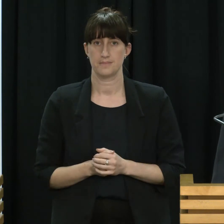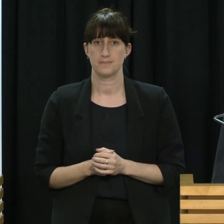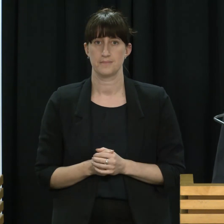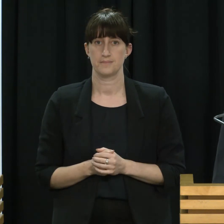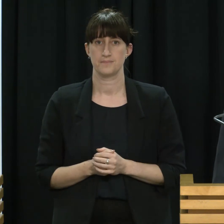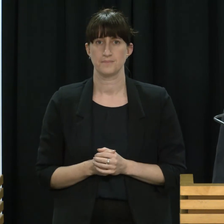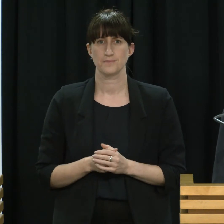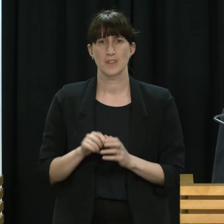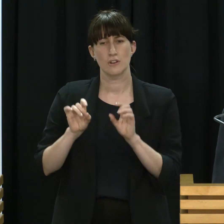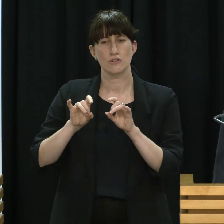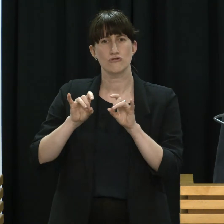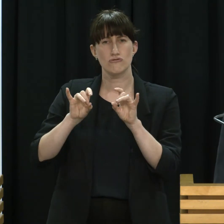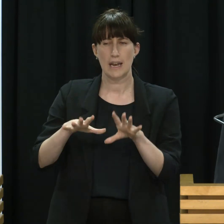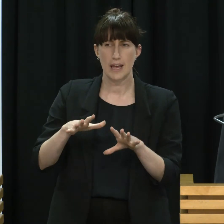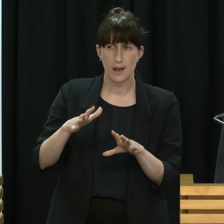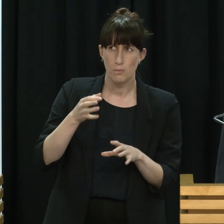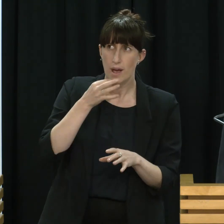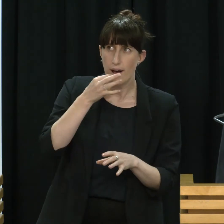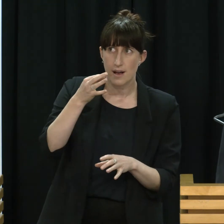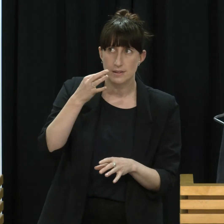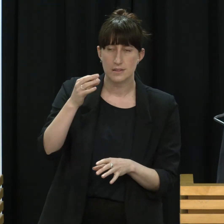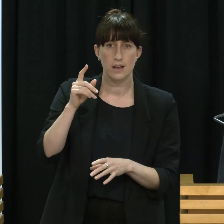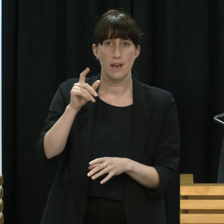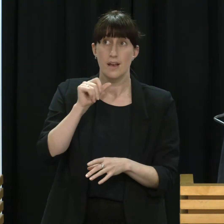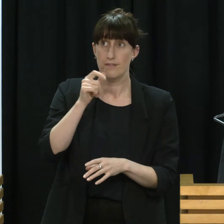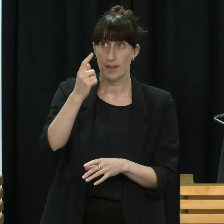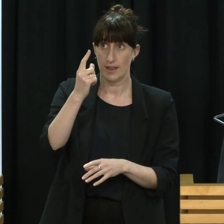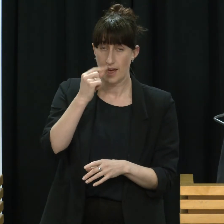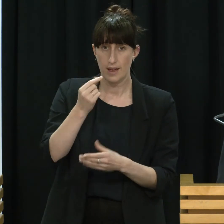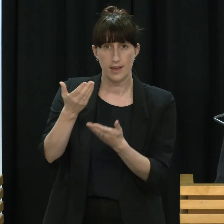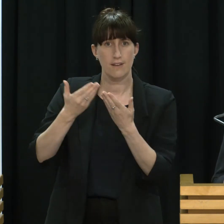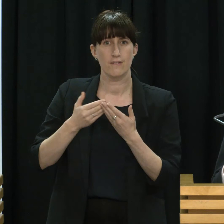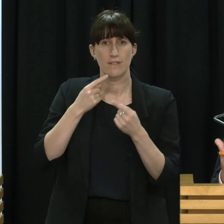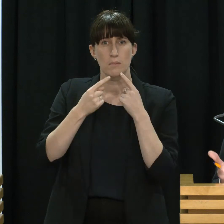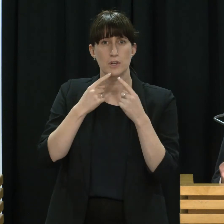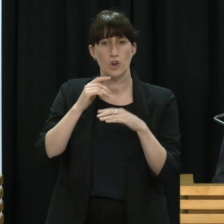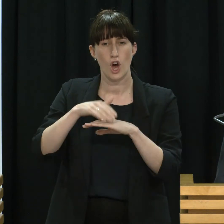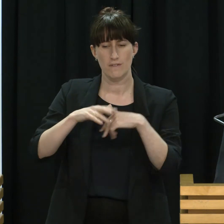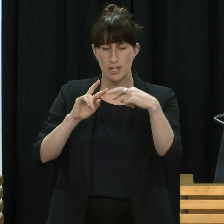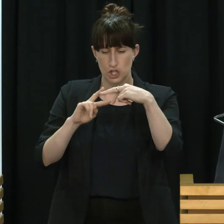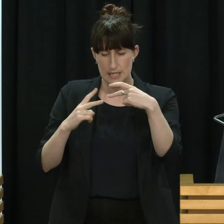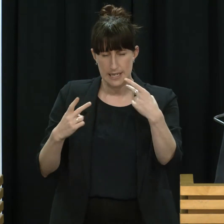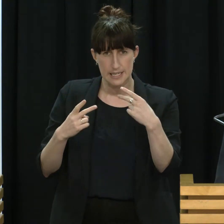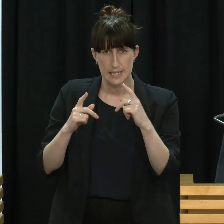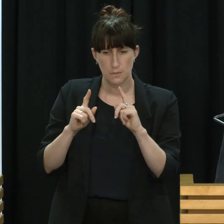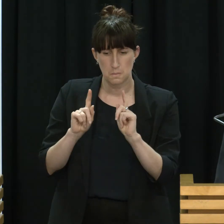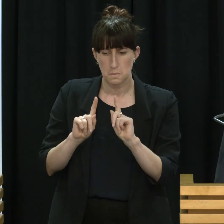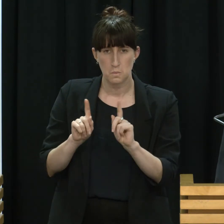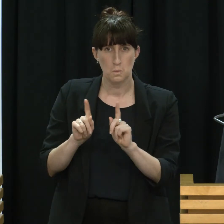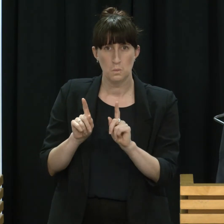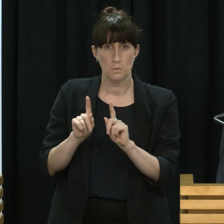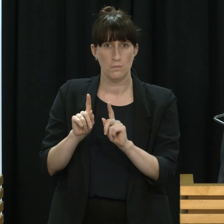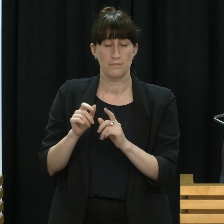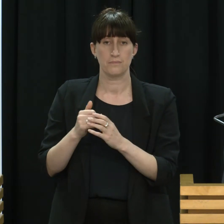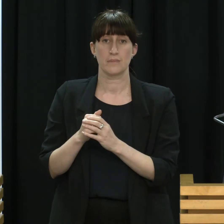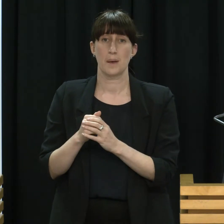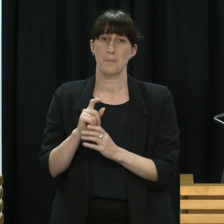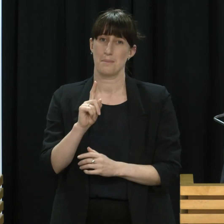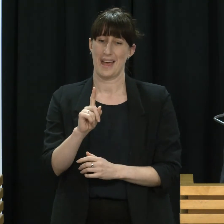genomic sequencing results, and as I said this morning, that is due to sickness in the lab that processes